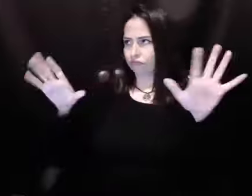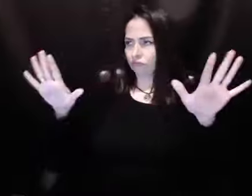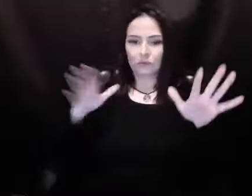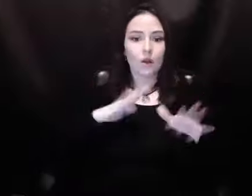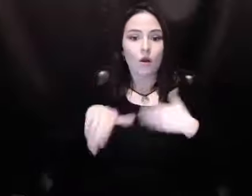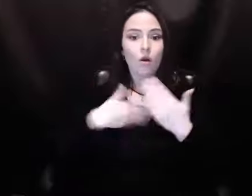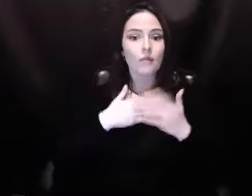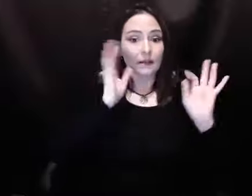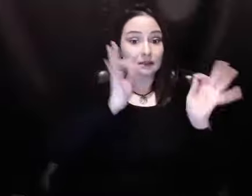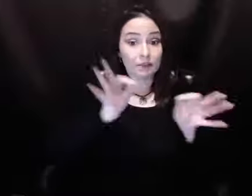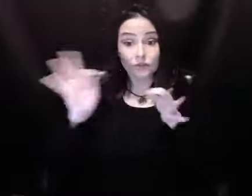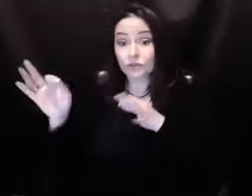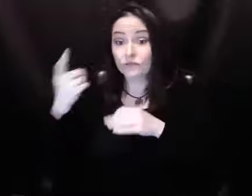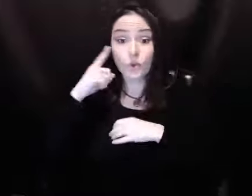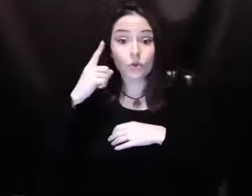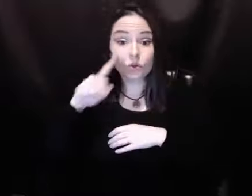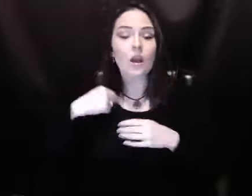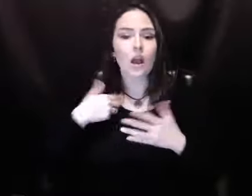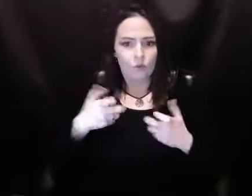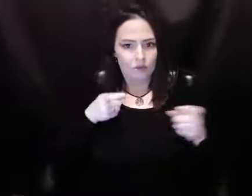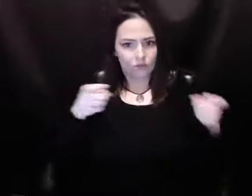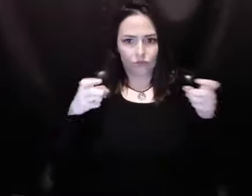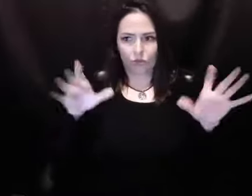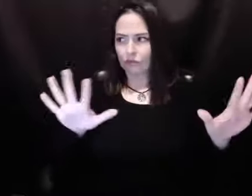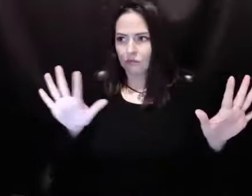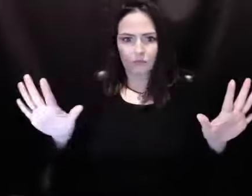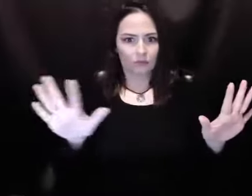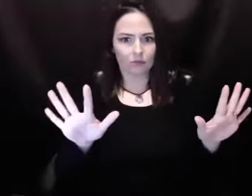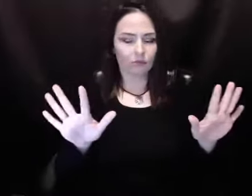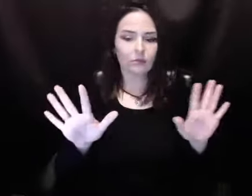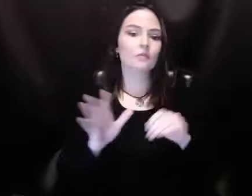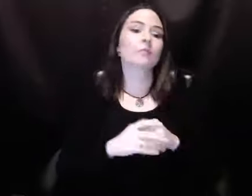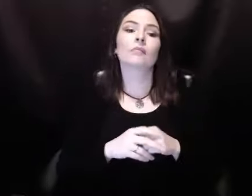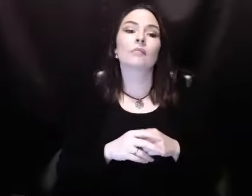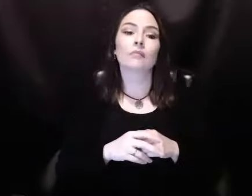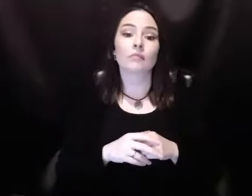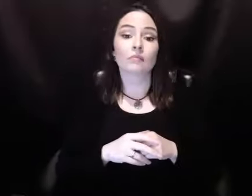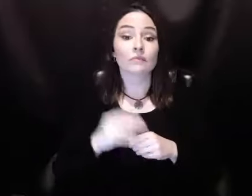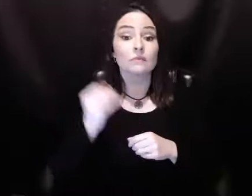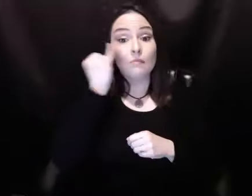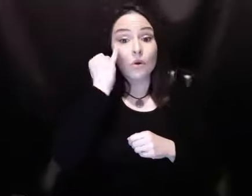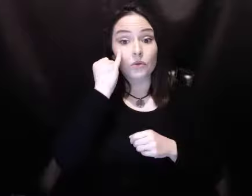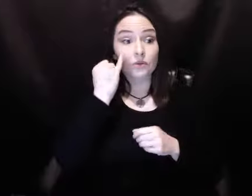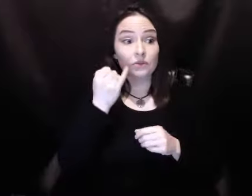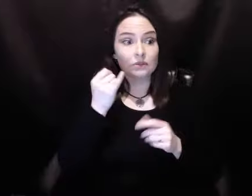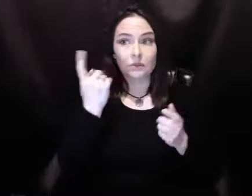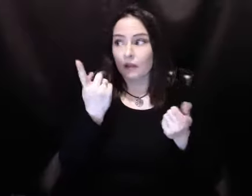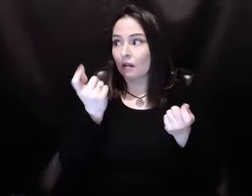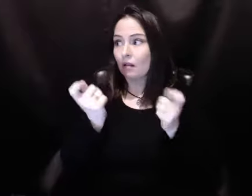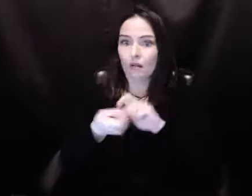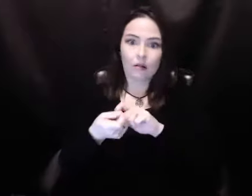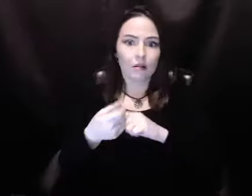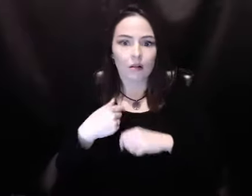became tough and hard and as cold as a brick of ice towards my family. I also began to